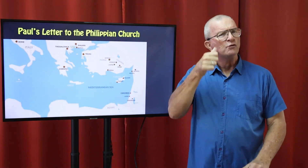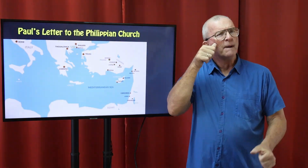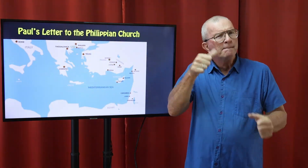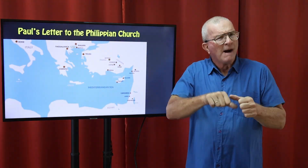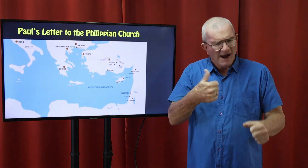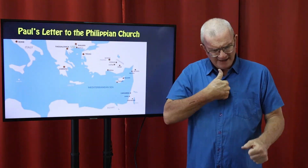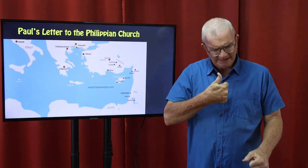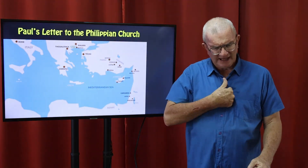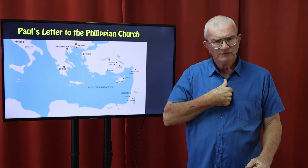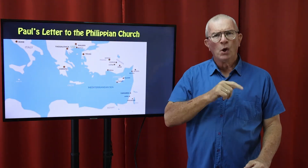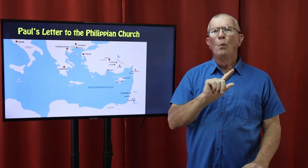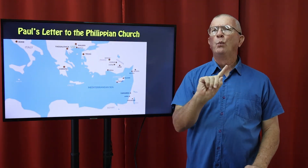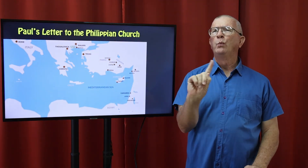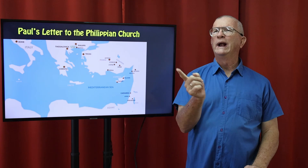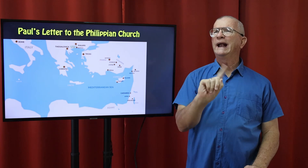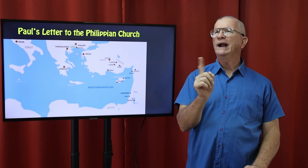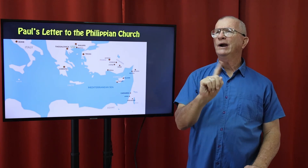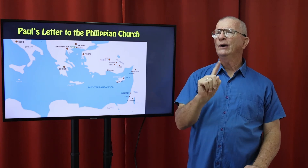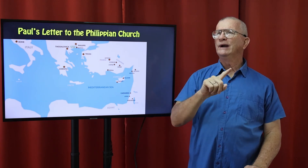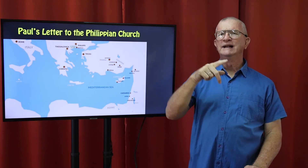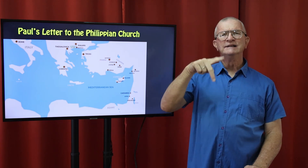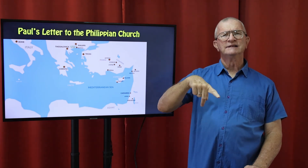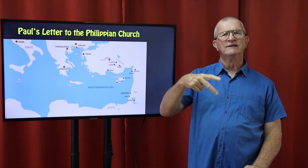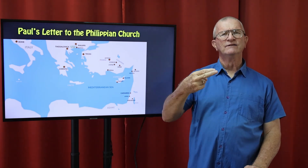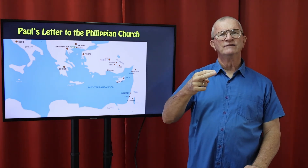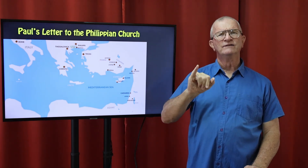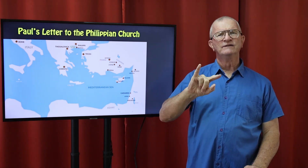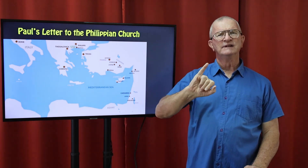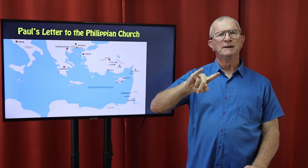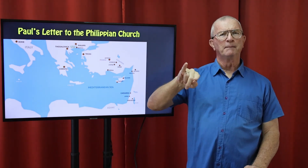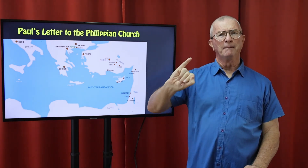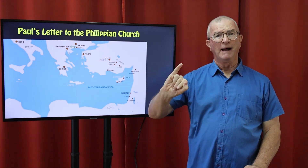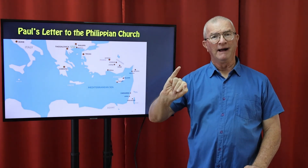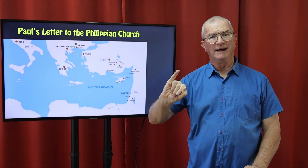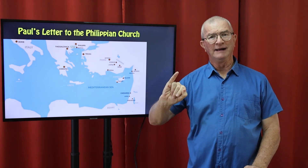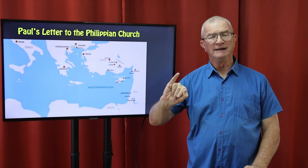First, let's remind ourselves of where is Philippi.